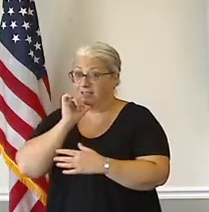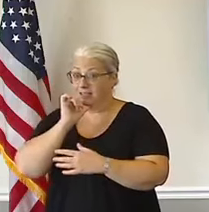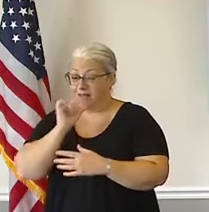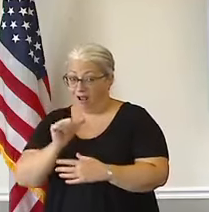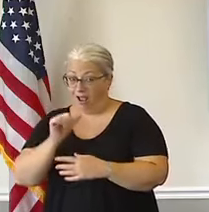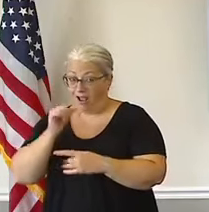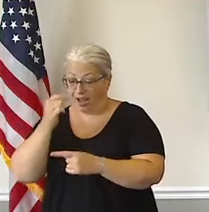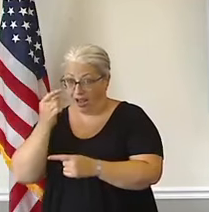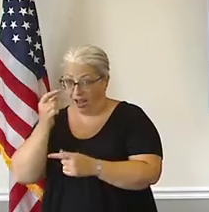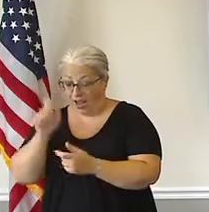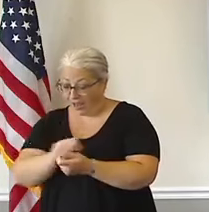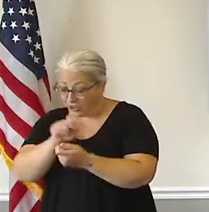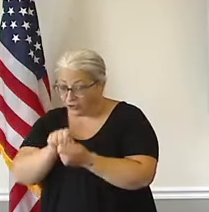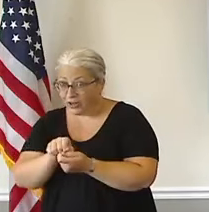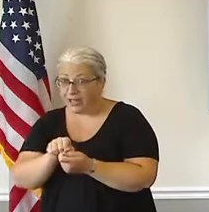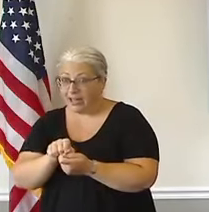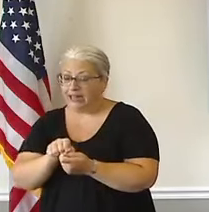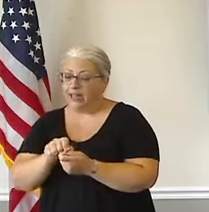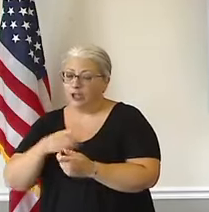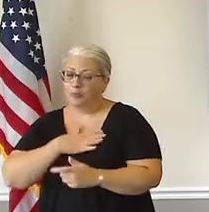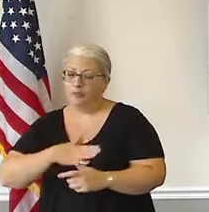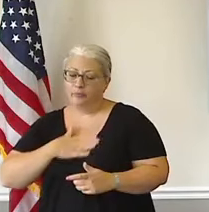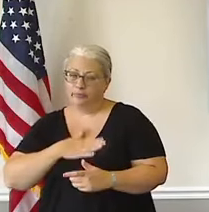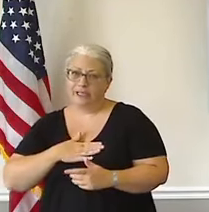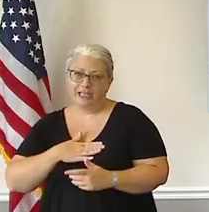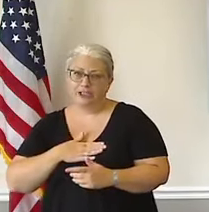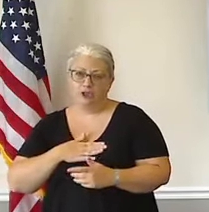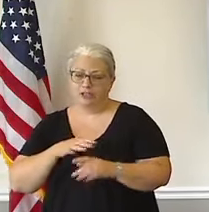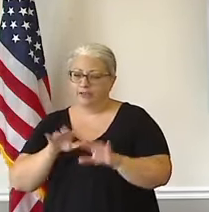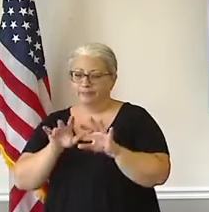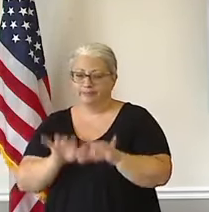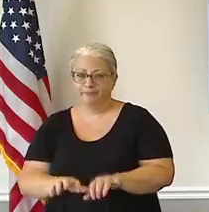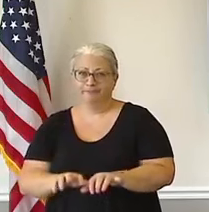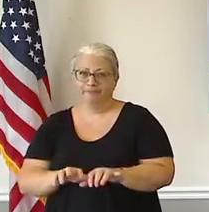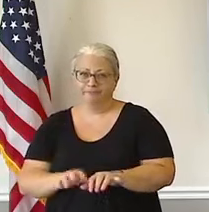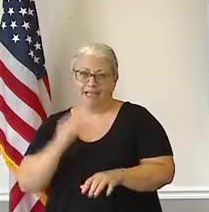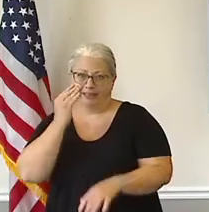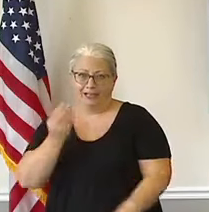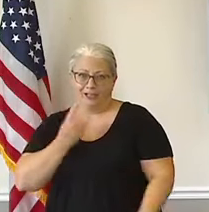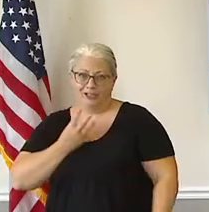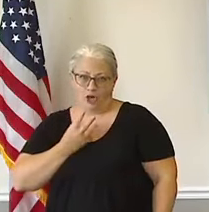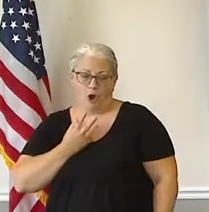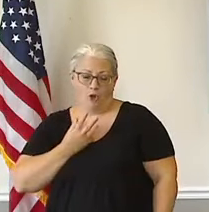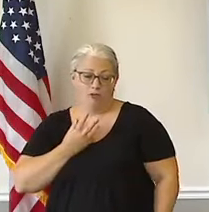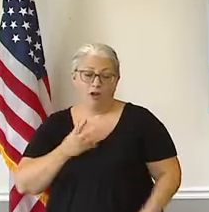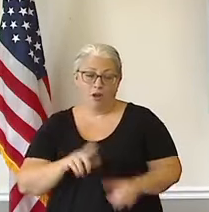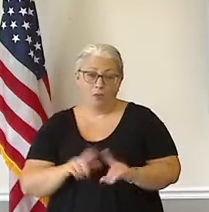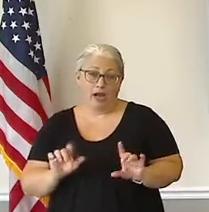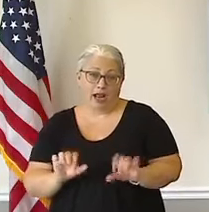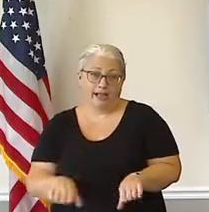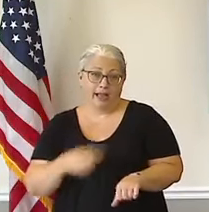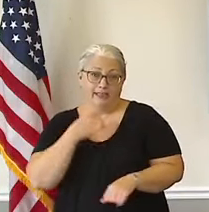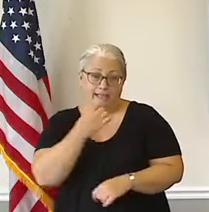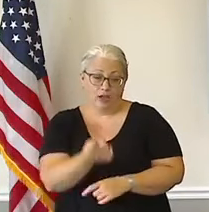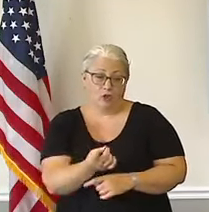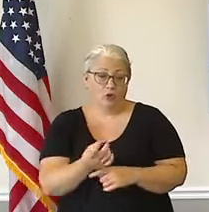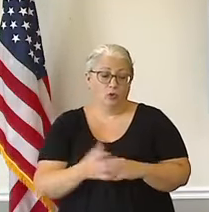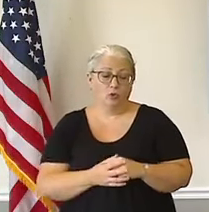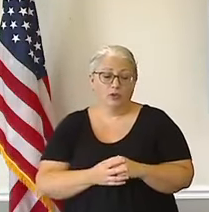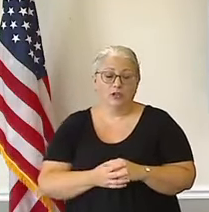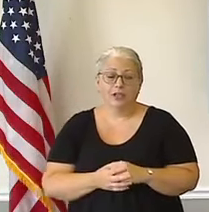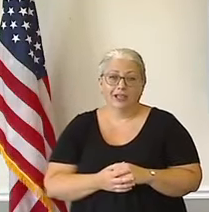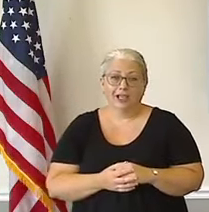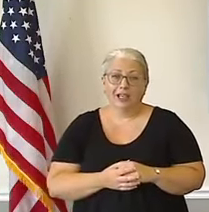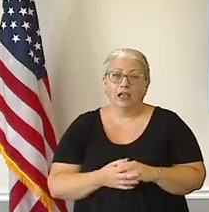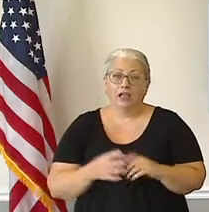section of this feed, and we'll update it. But that said, I can tell you that we